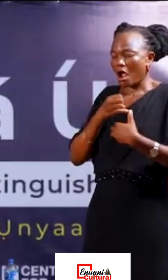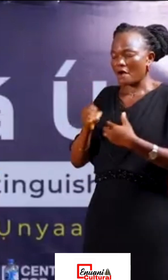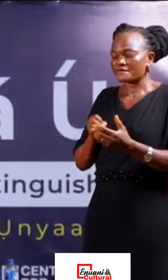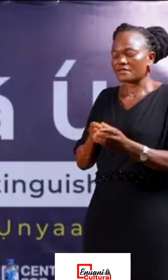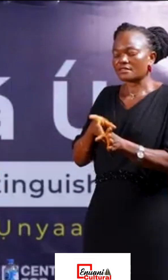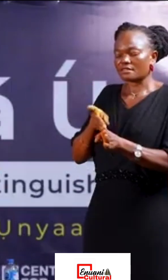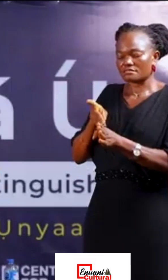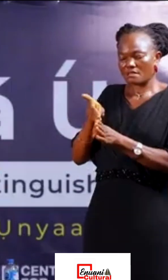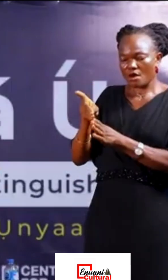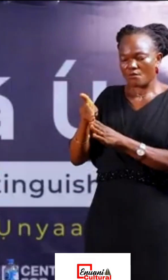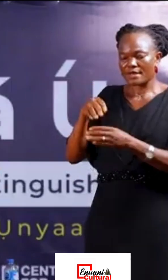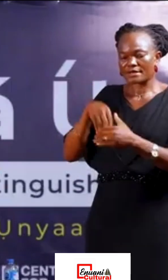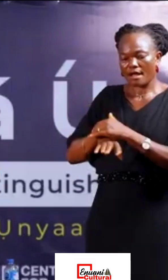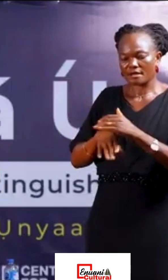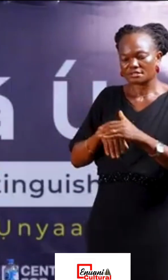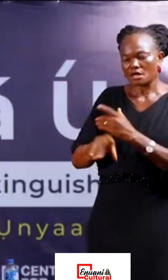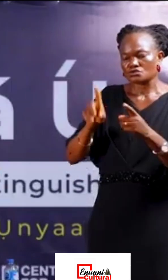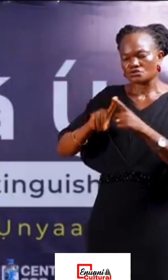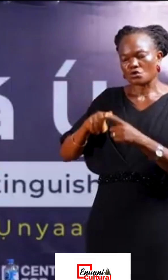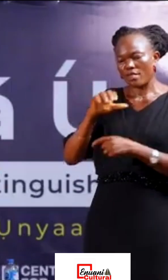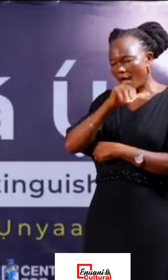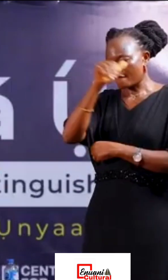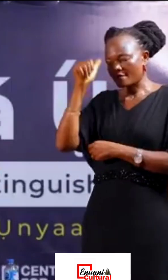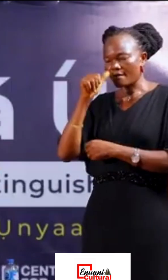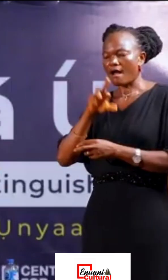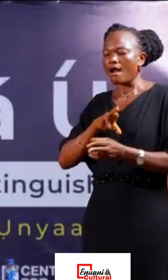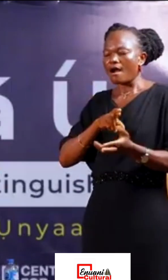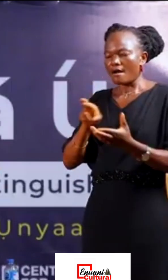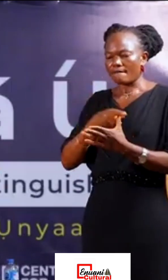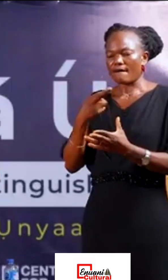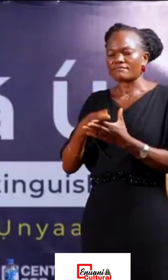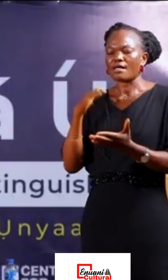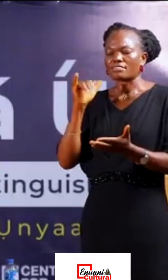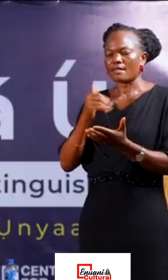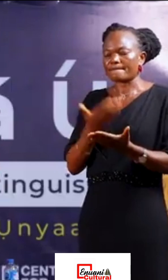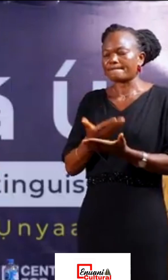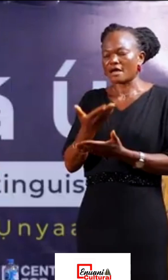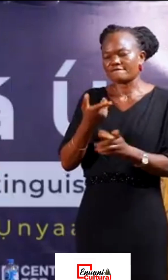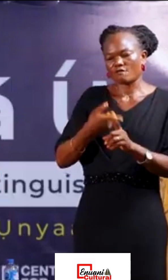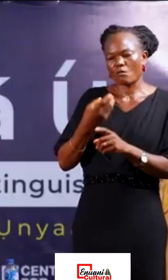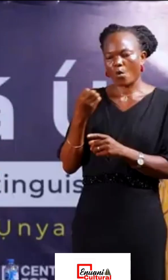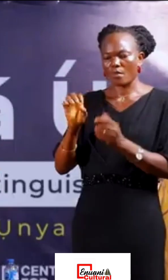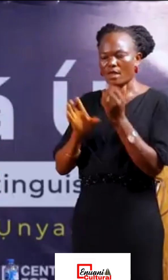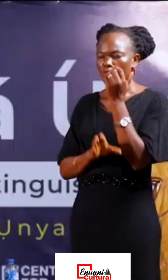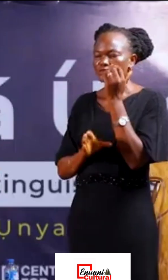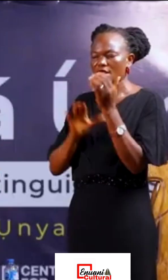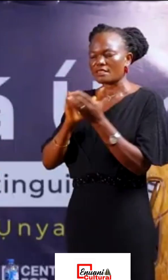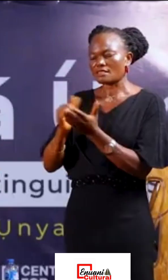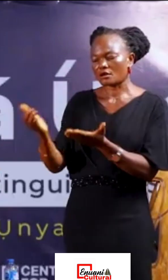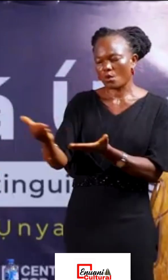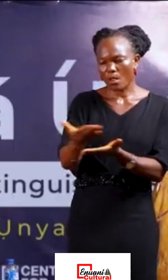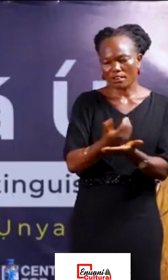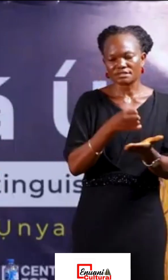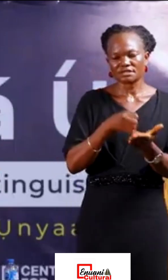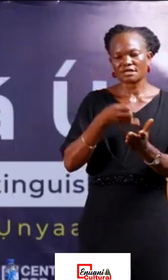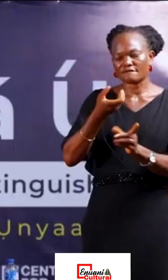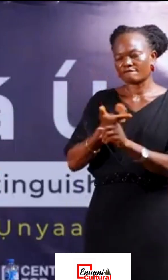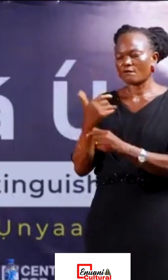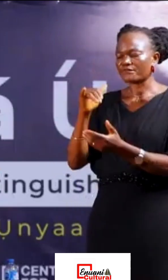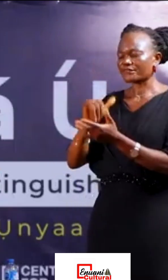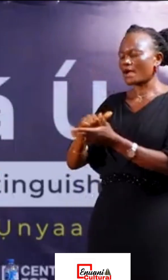gold of West Africa rather than buying from the Arab middlemen, right, who brought the gold from across the Sahara.